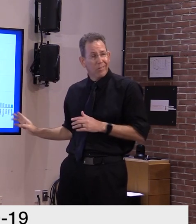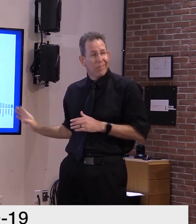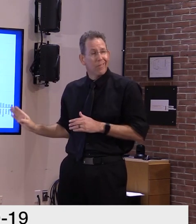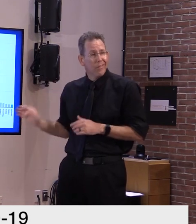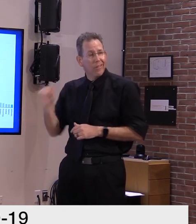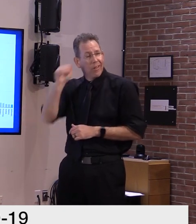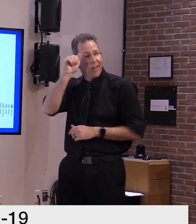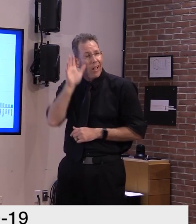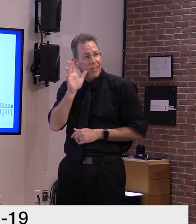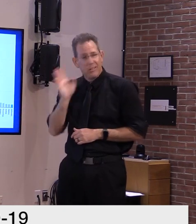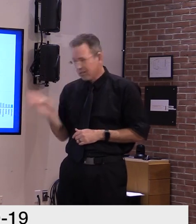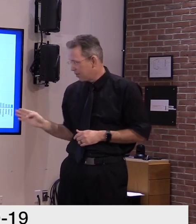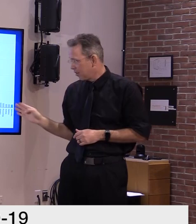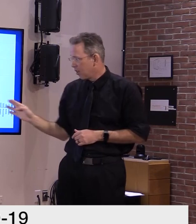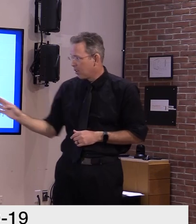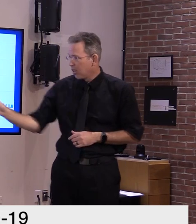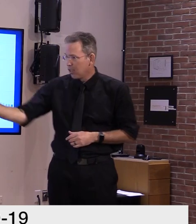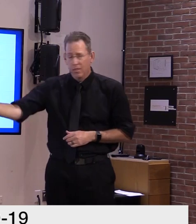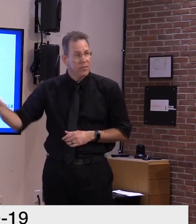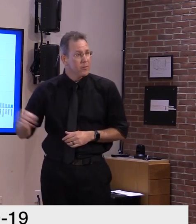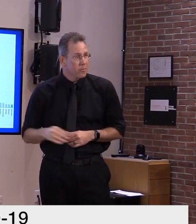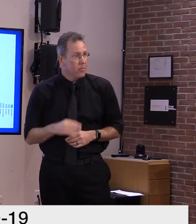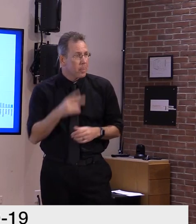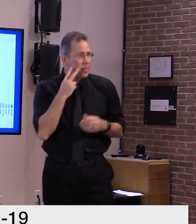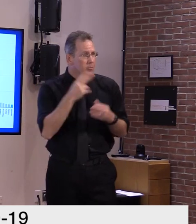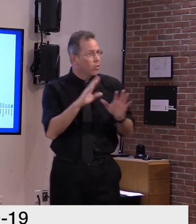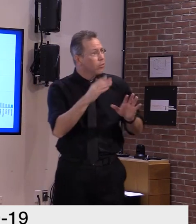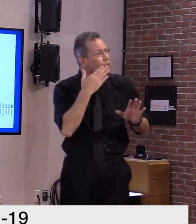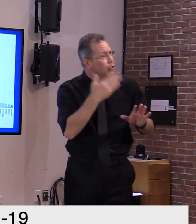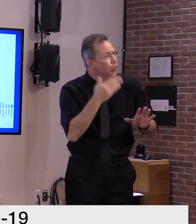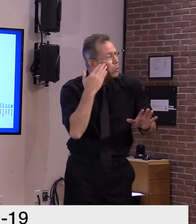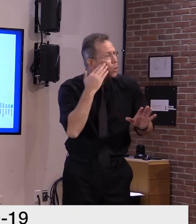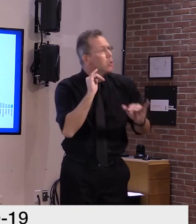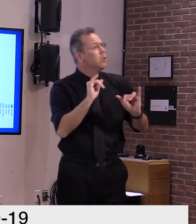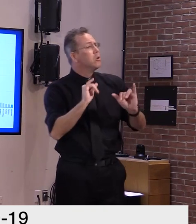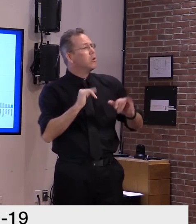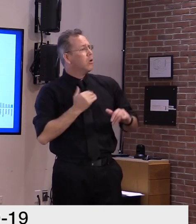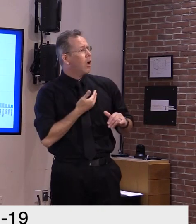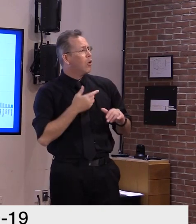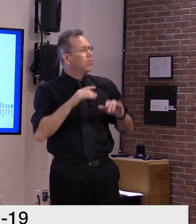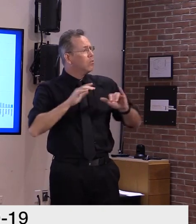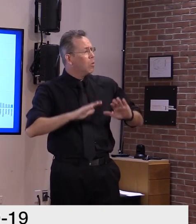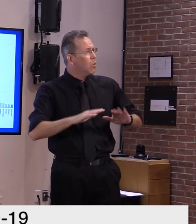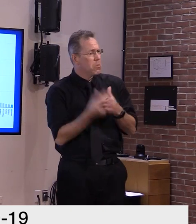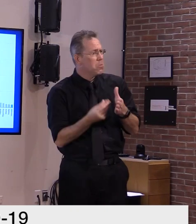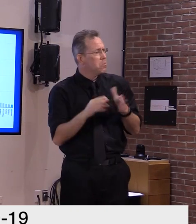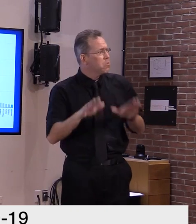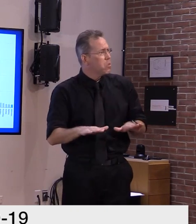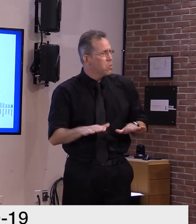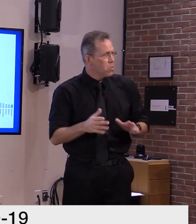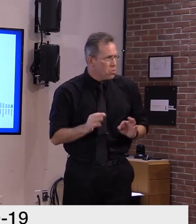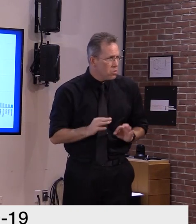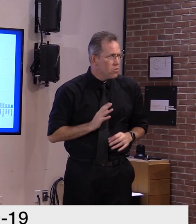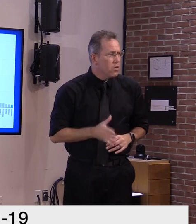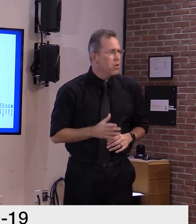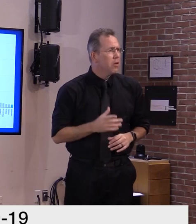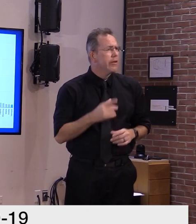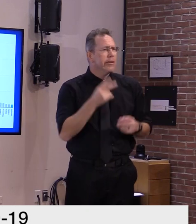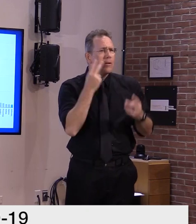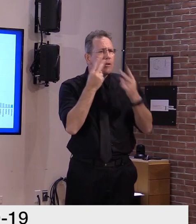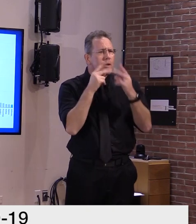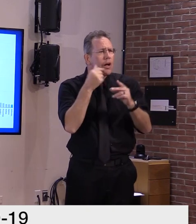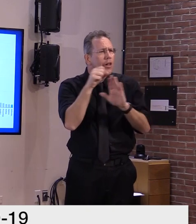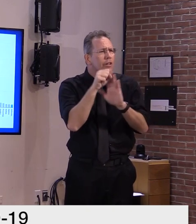it's not all bad news in terms of what's happening in northern New England and Vermont, but it is certainly cause for concern when you see cases, because that's a